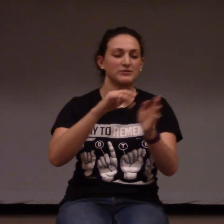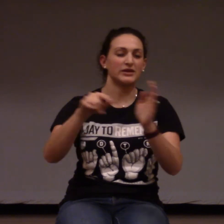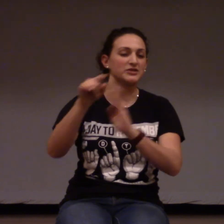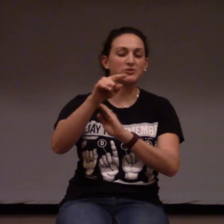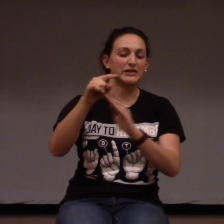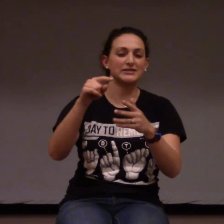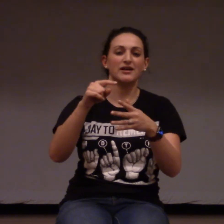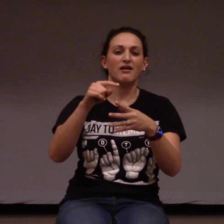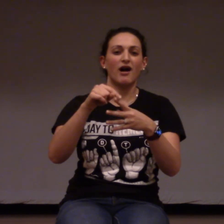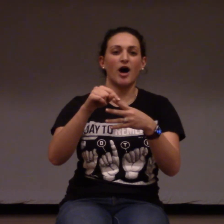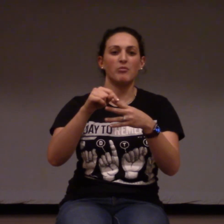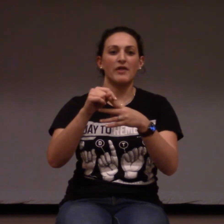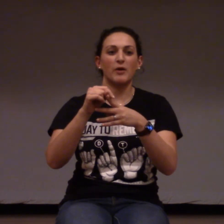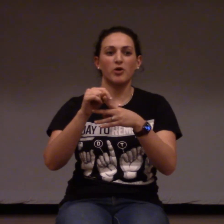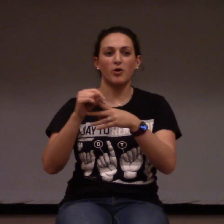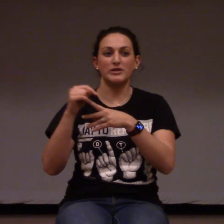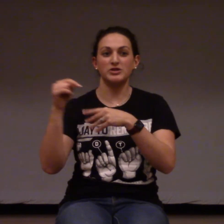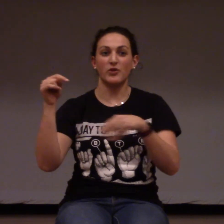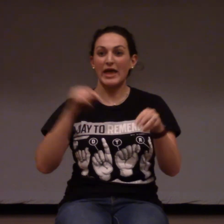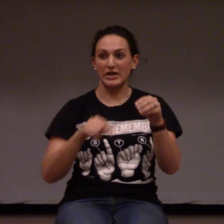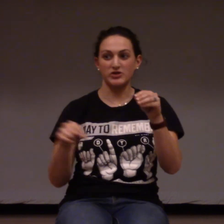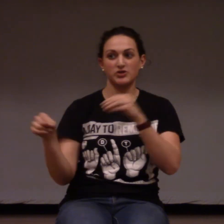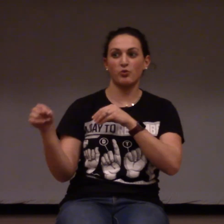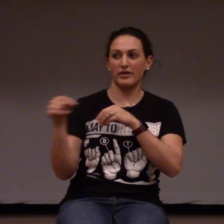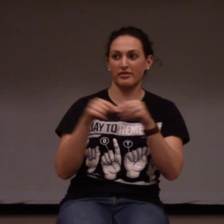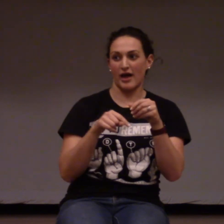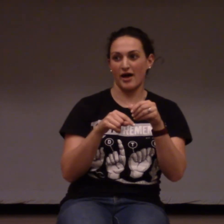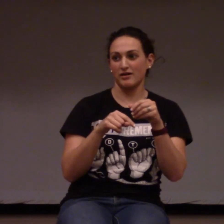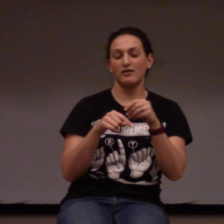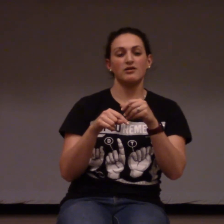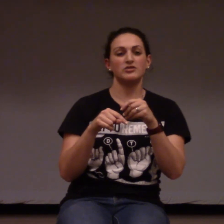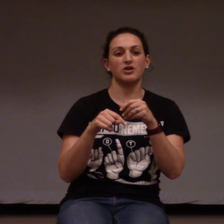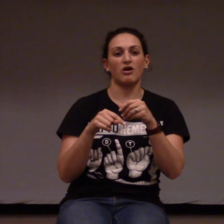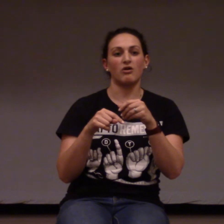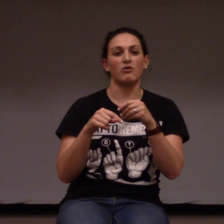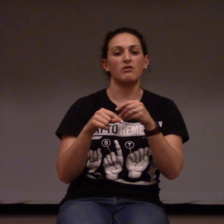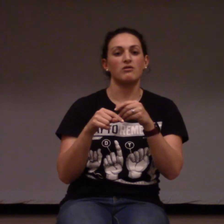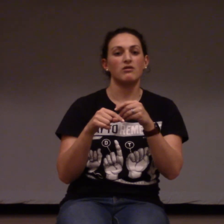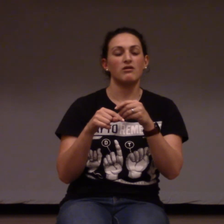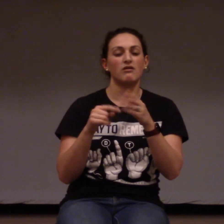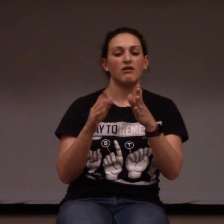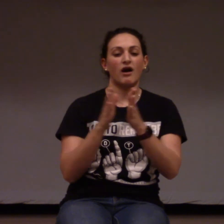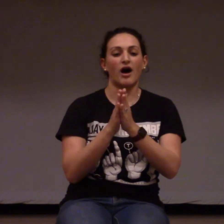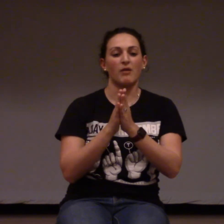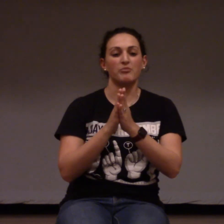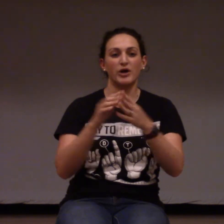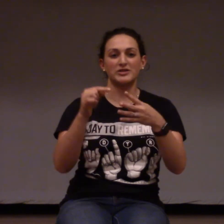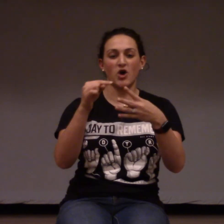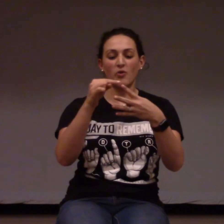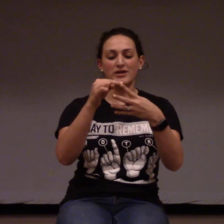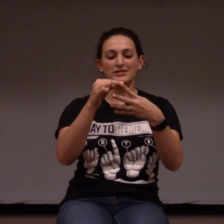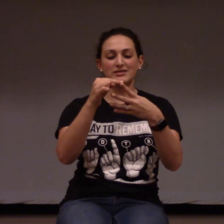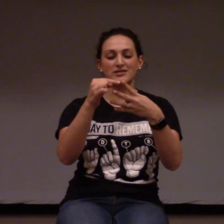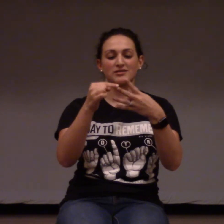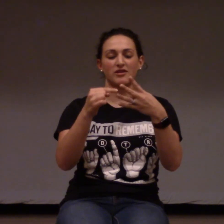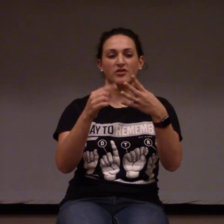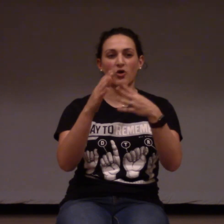in 2 weeks. And then we'll go into age with that. So, but it's always the